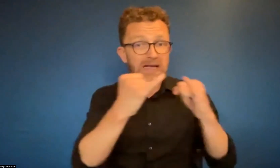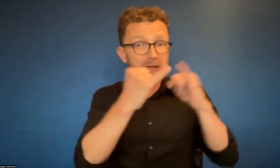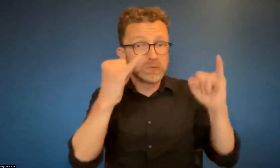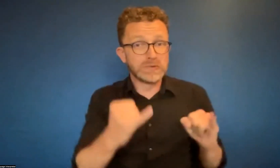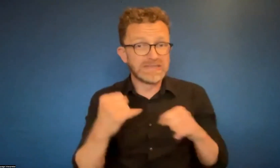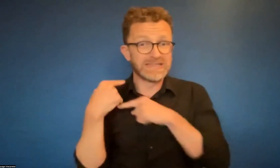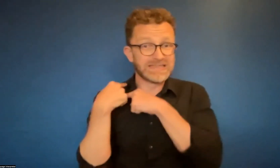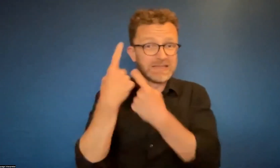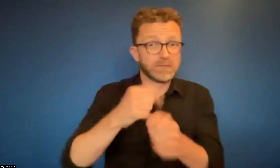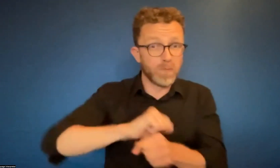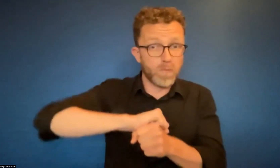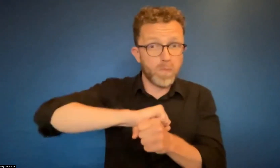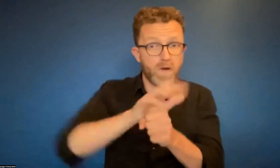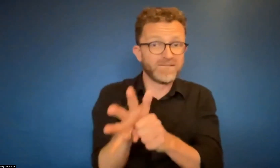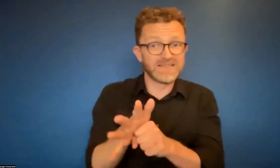had